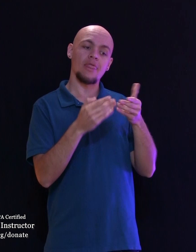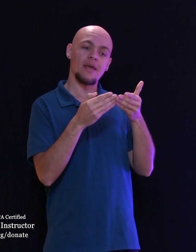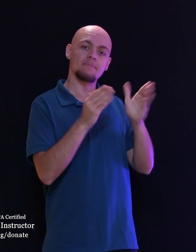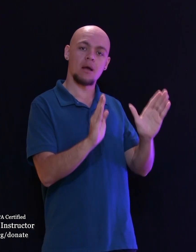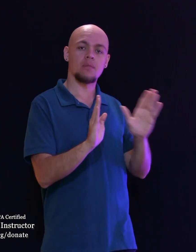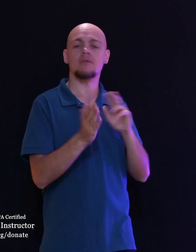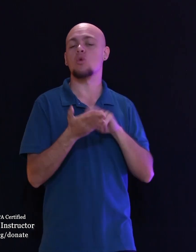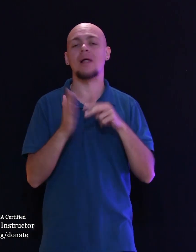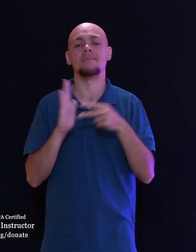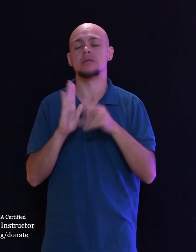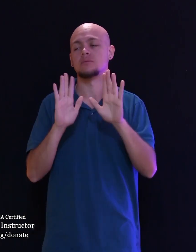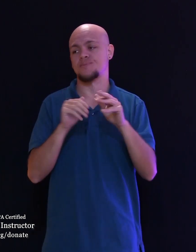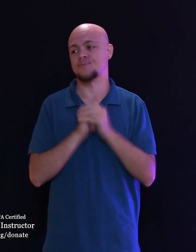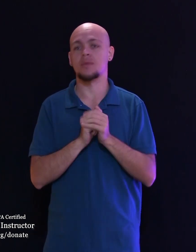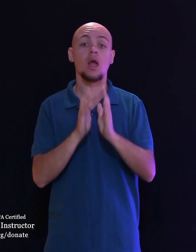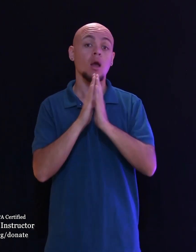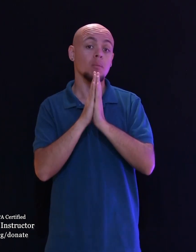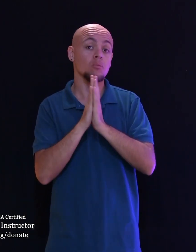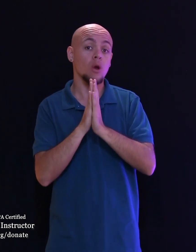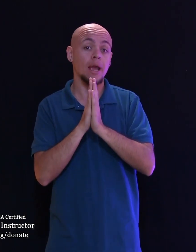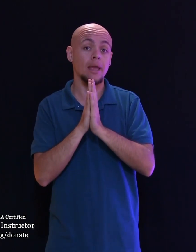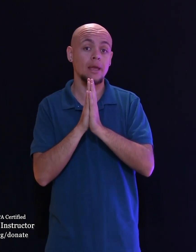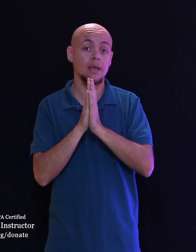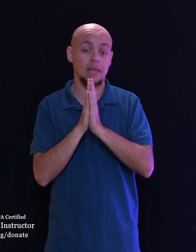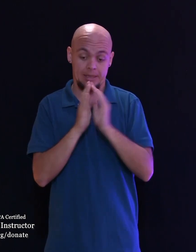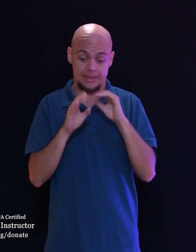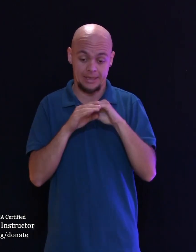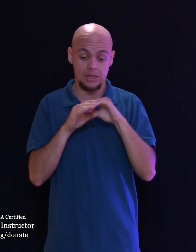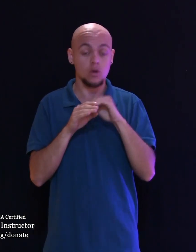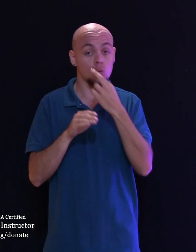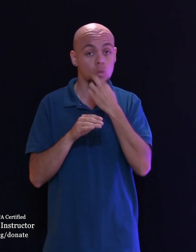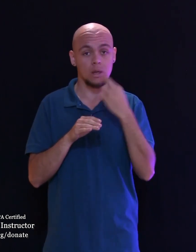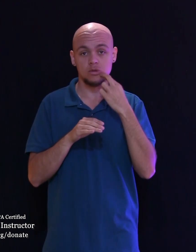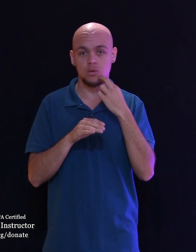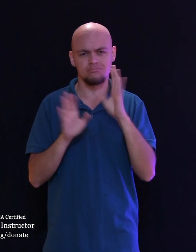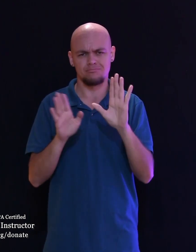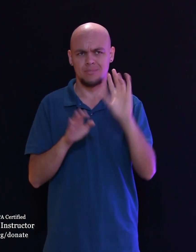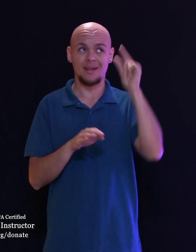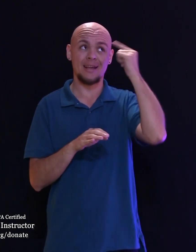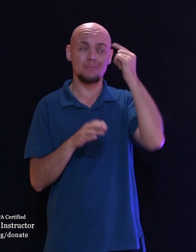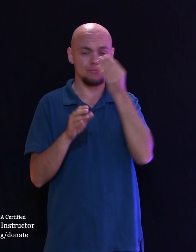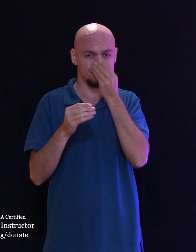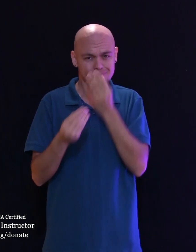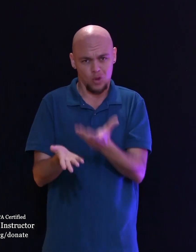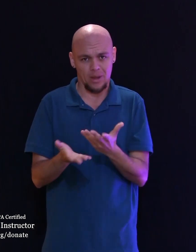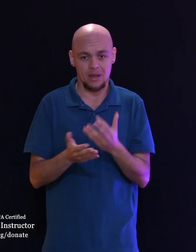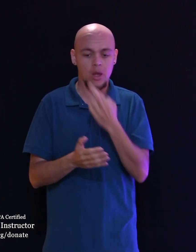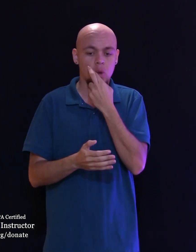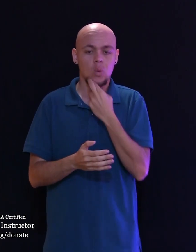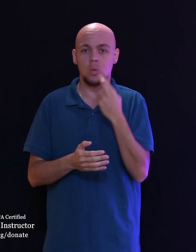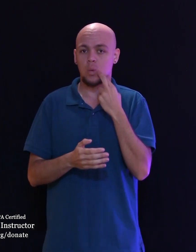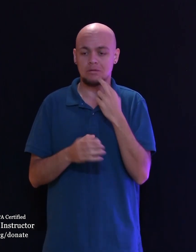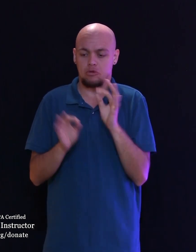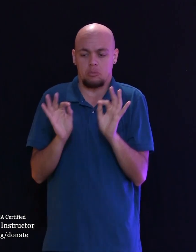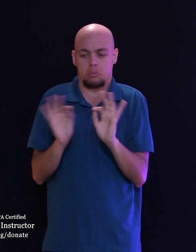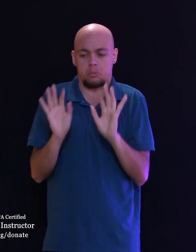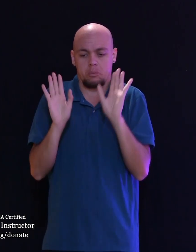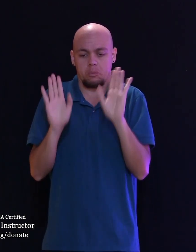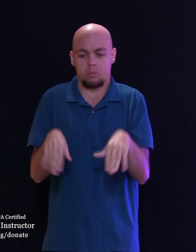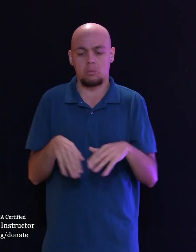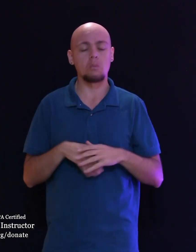I'm not talking about things like praying over your meal in a restaurant. The government has no problem with that. Restaurants don't have any problem with that.